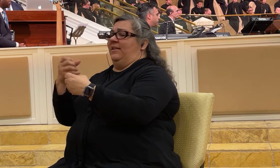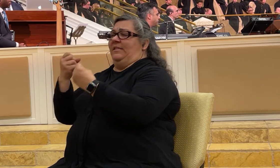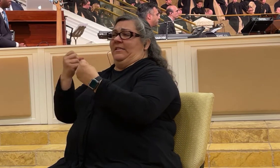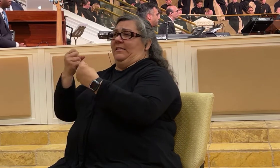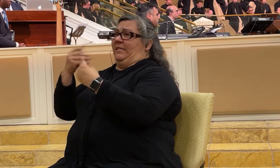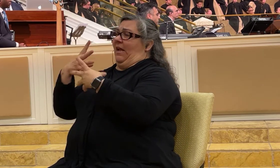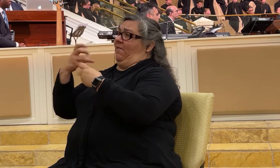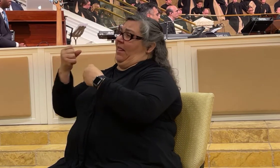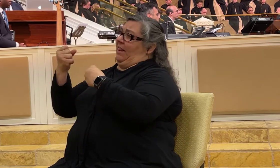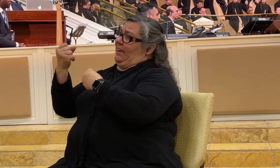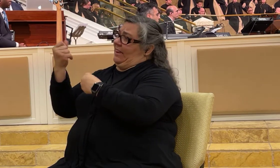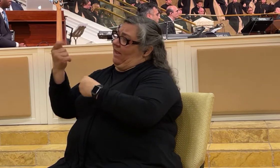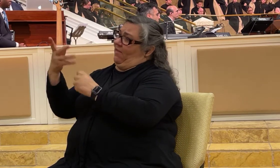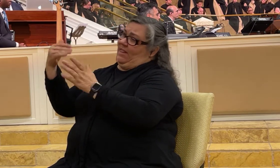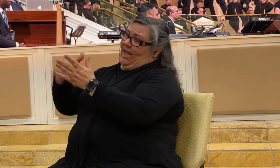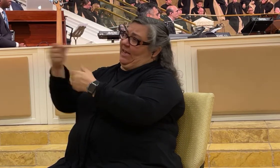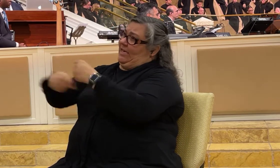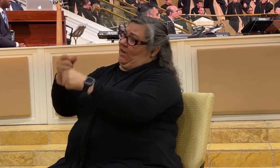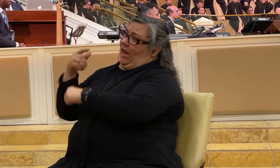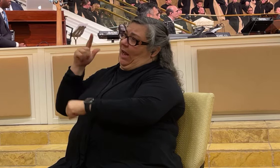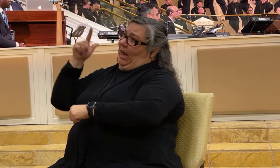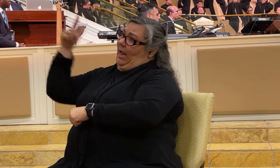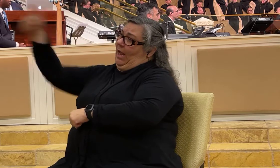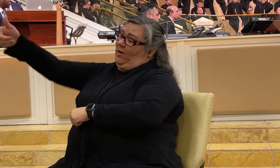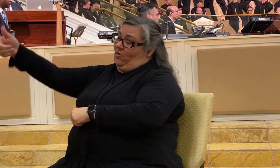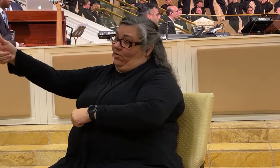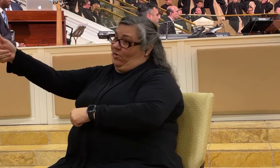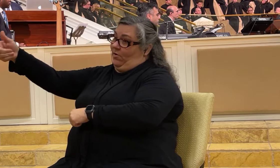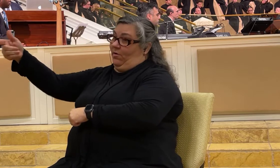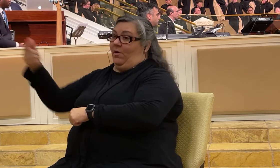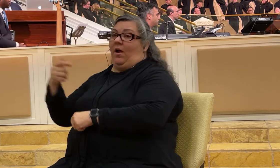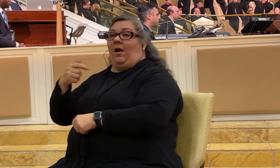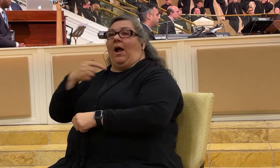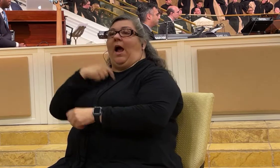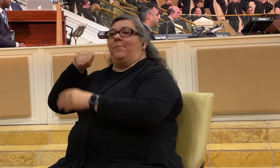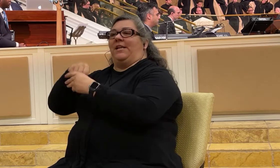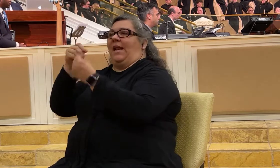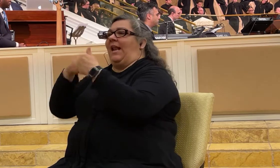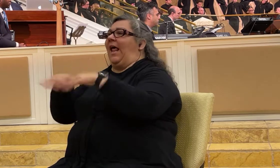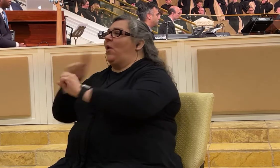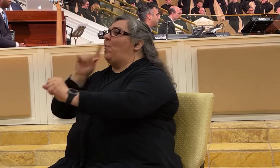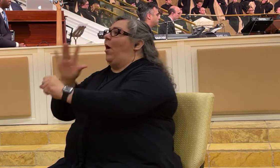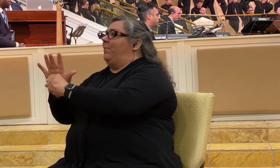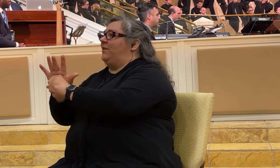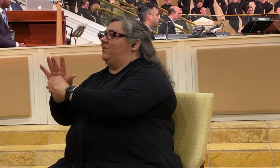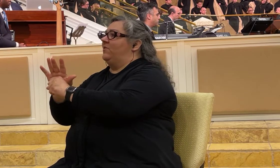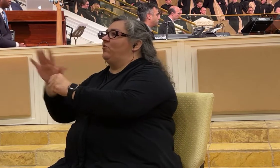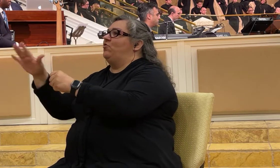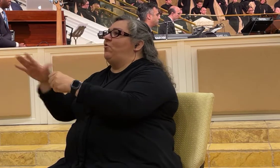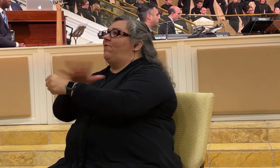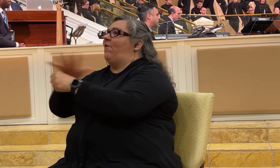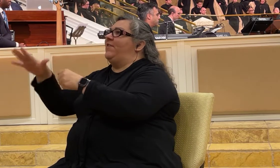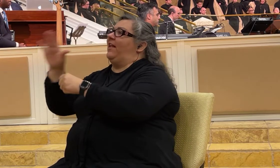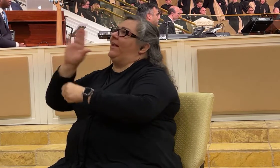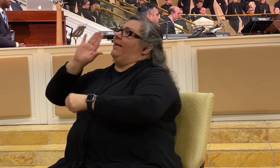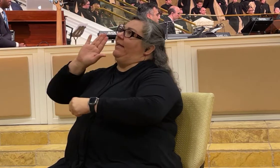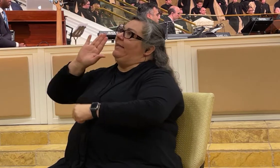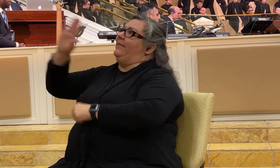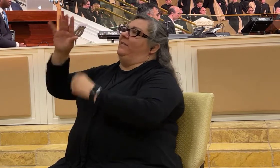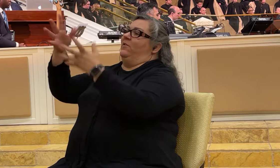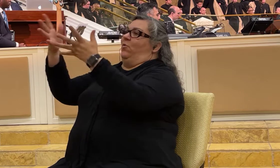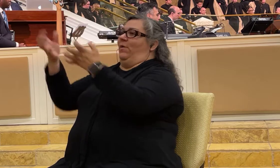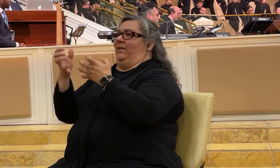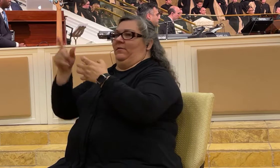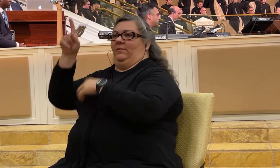years later? And so I must be in the land of promise to fulfill God's